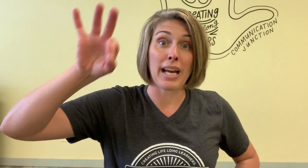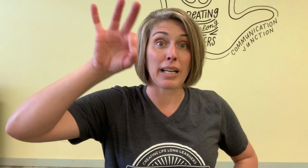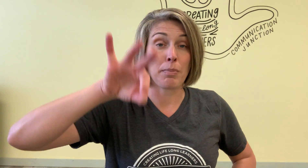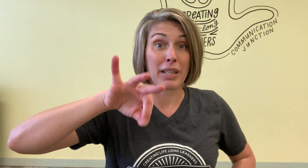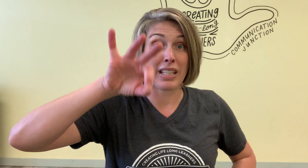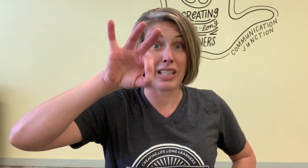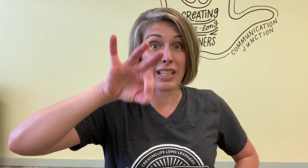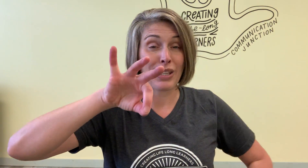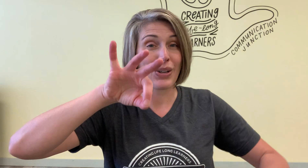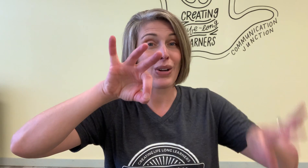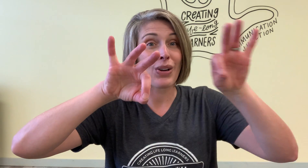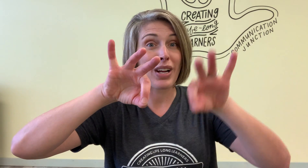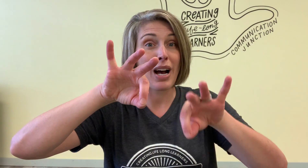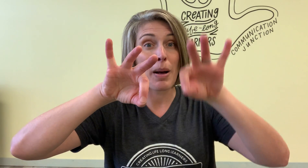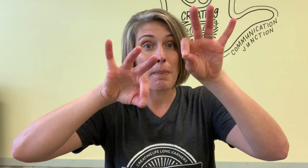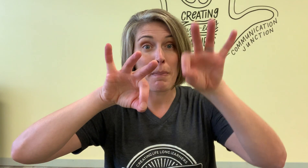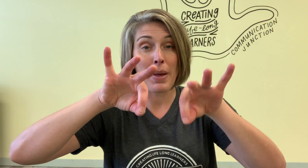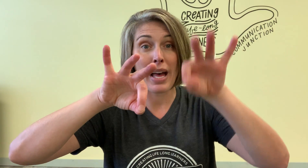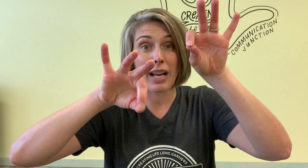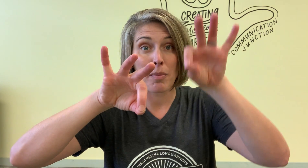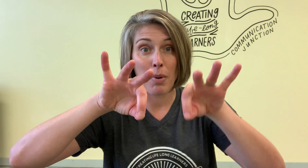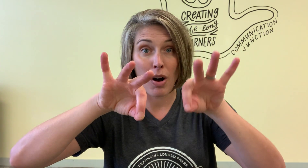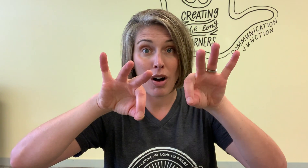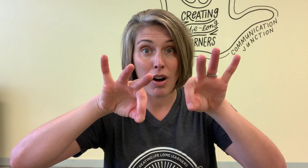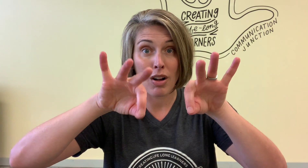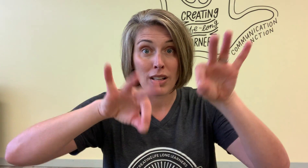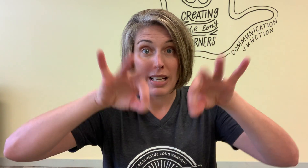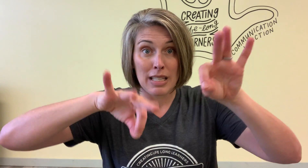back, Peter, come back, Paul.